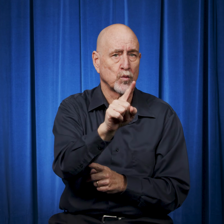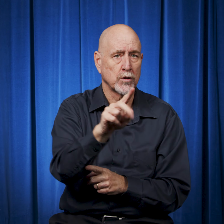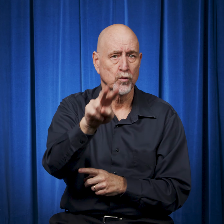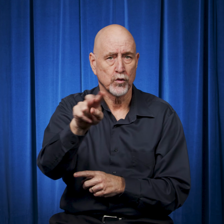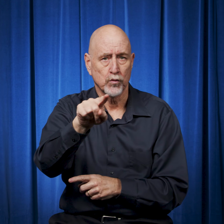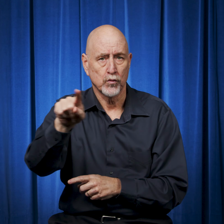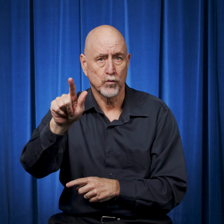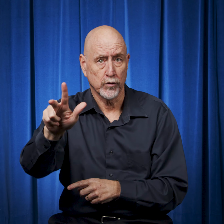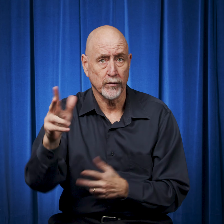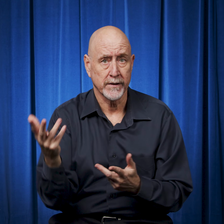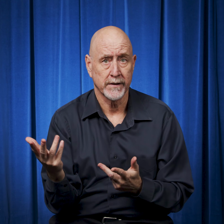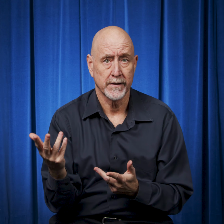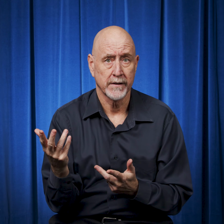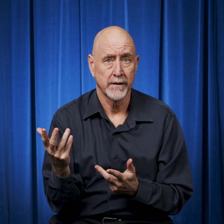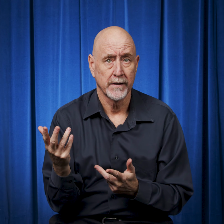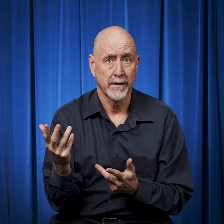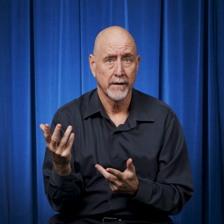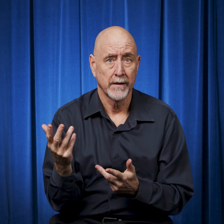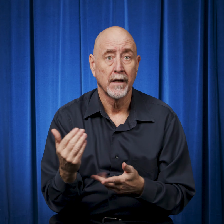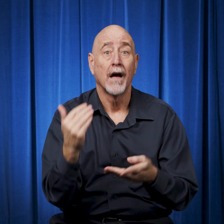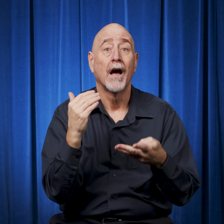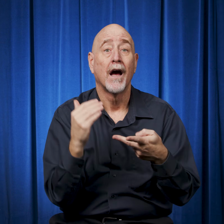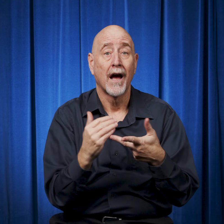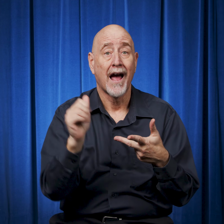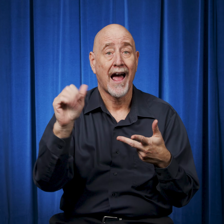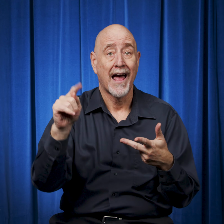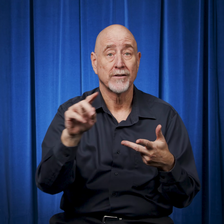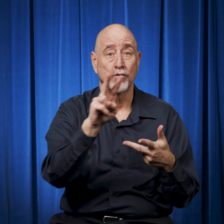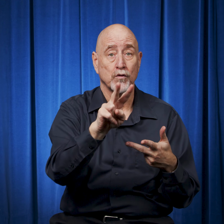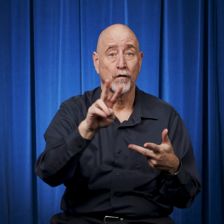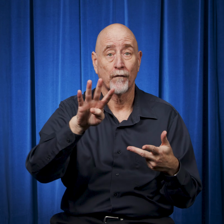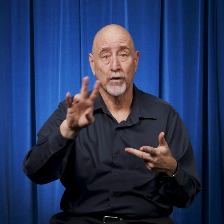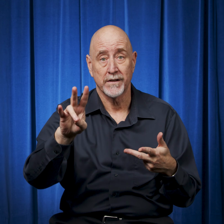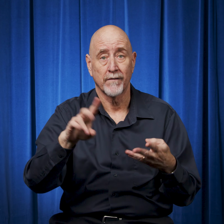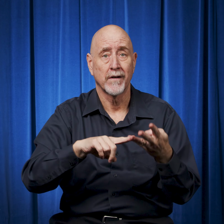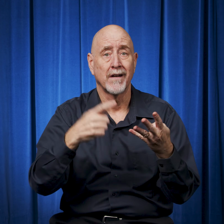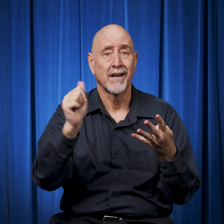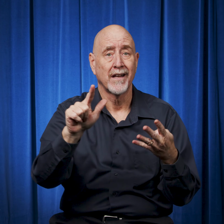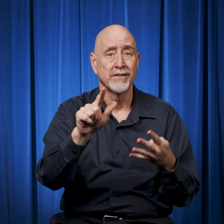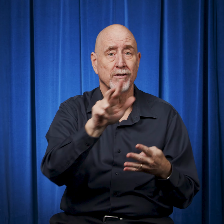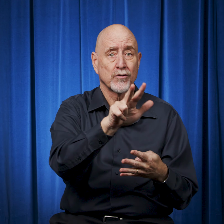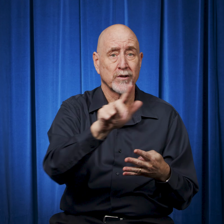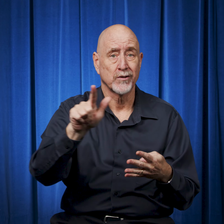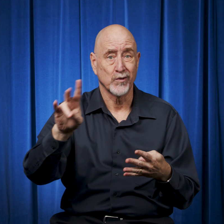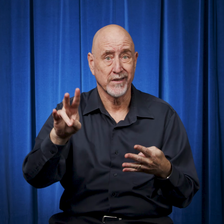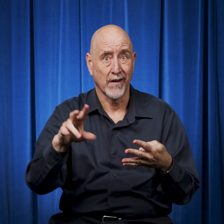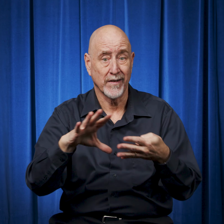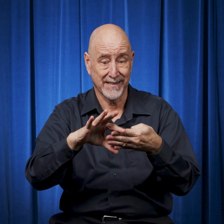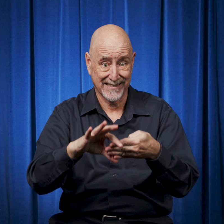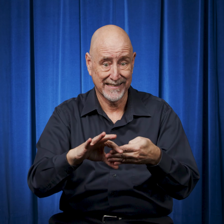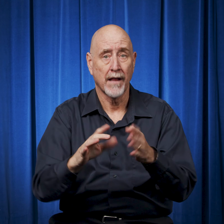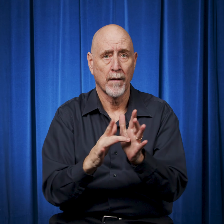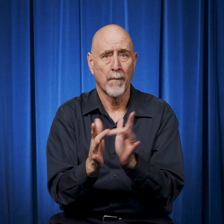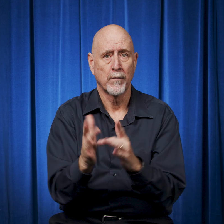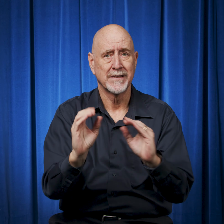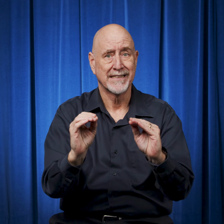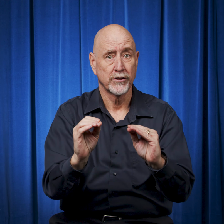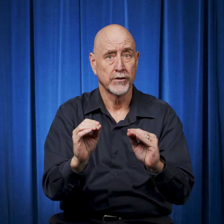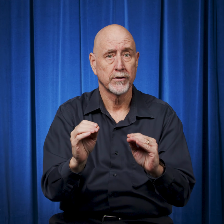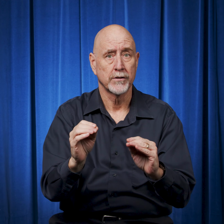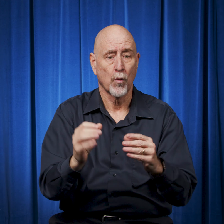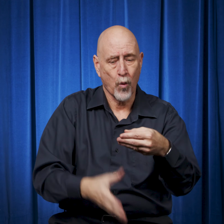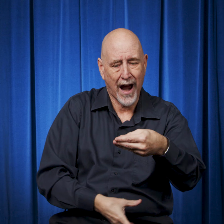through 23. And then in Acts 2, verse 47, and Galatians 3:27, the Bible also teaches us that we are